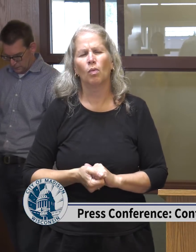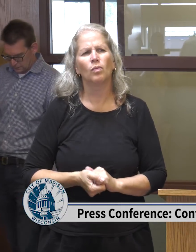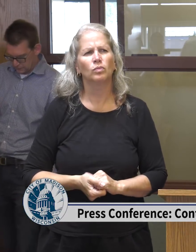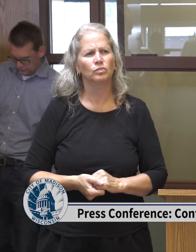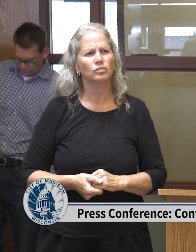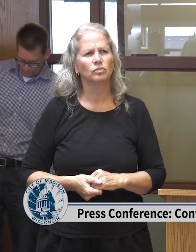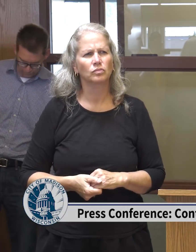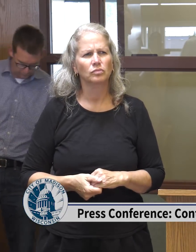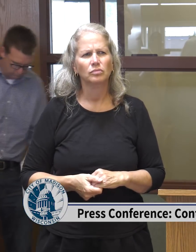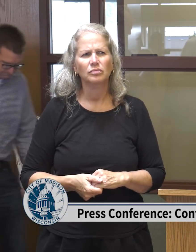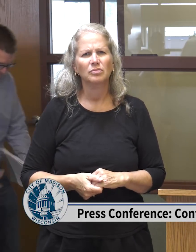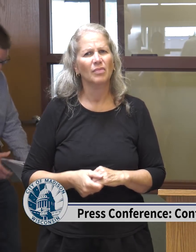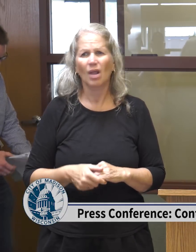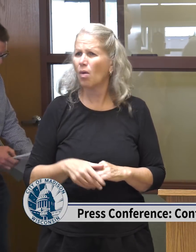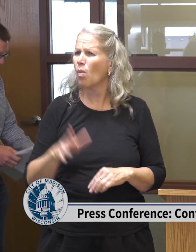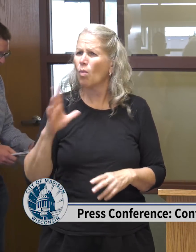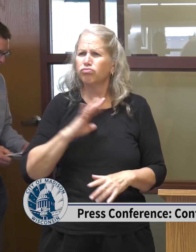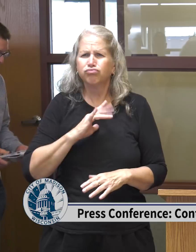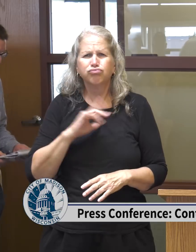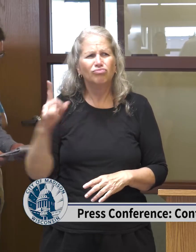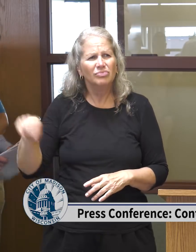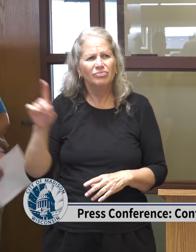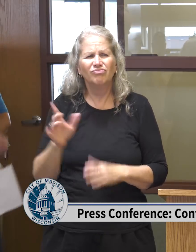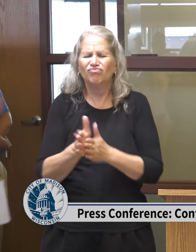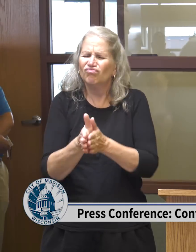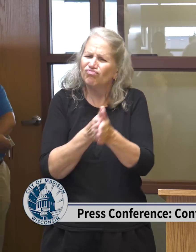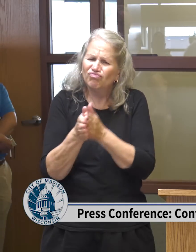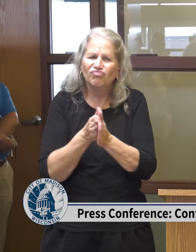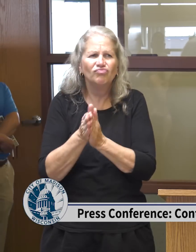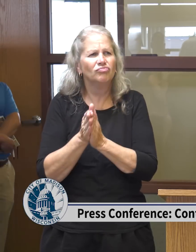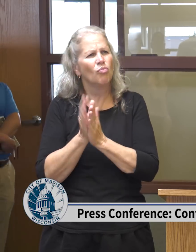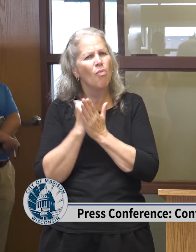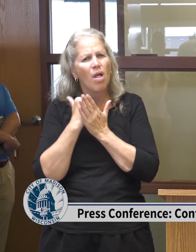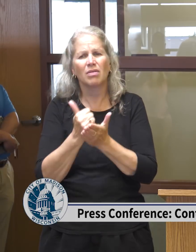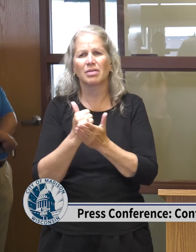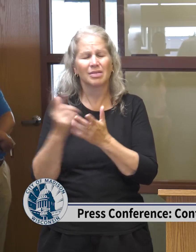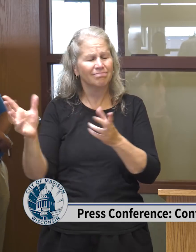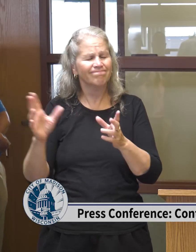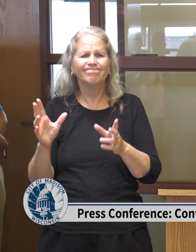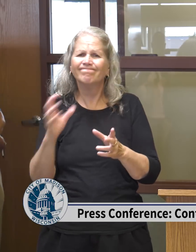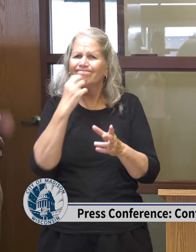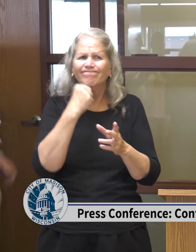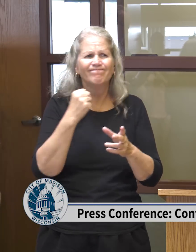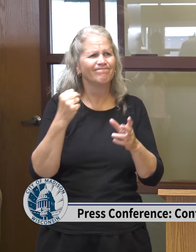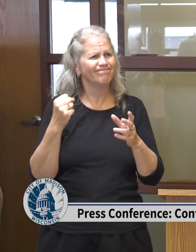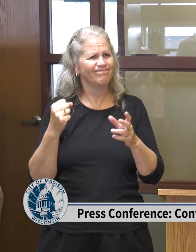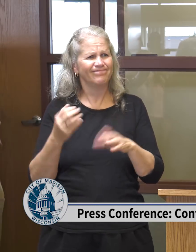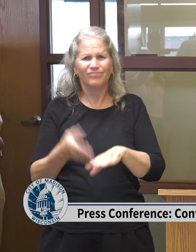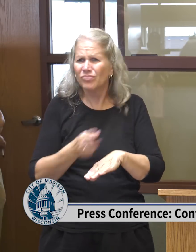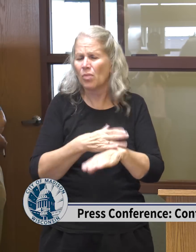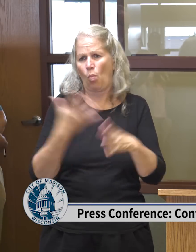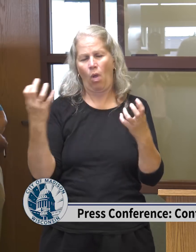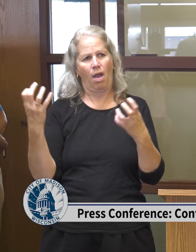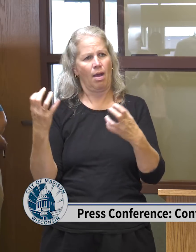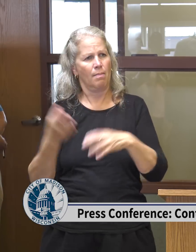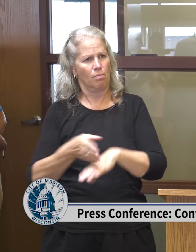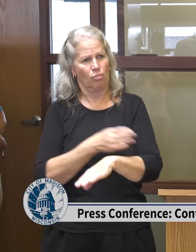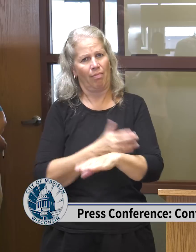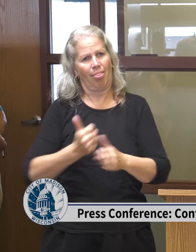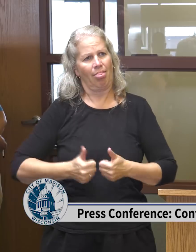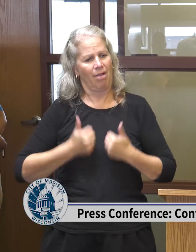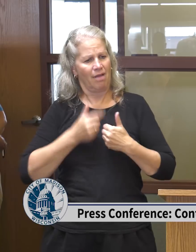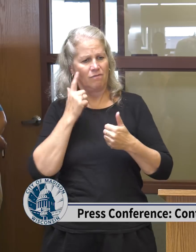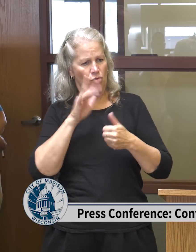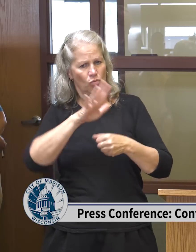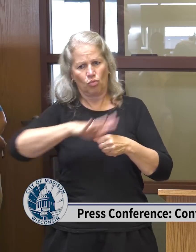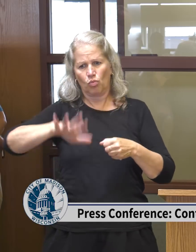driven to help, wanting to make life better for their neighbors and their community. And,